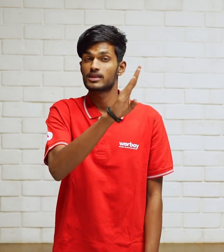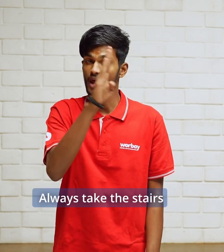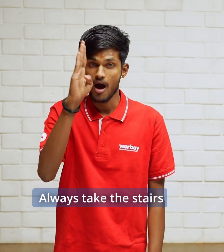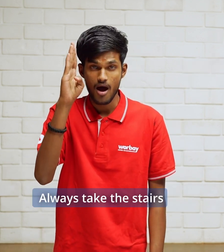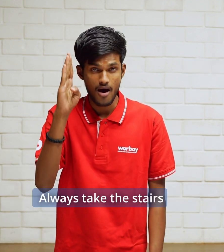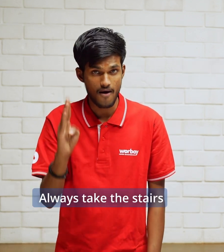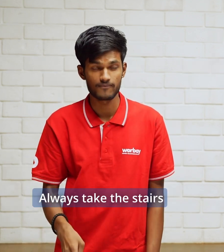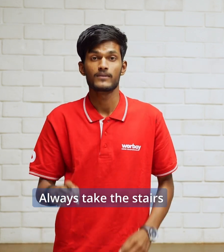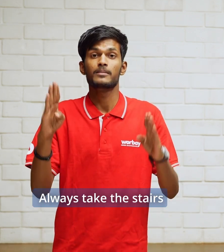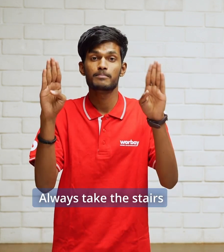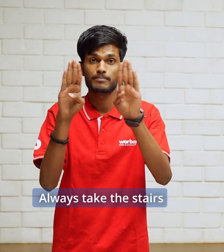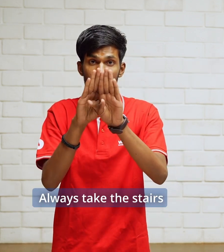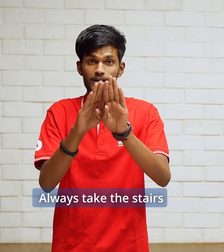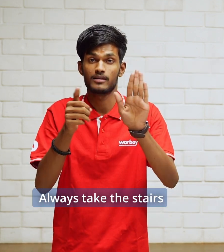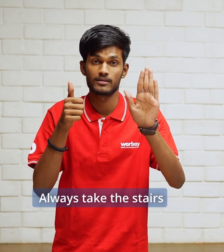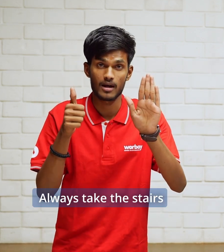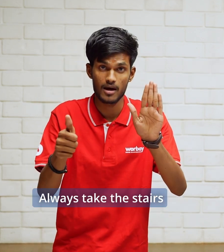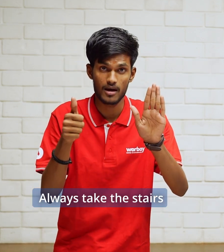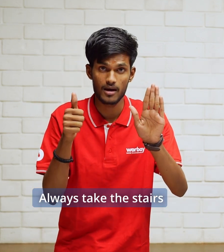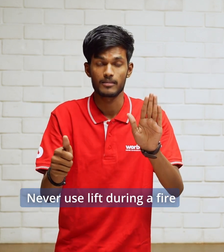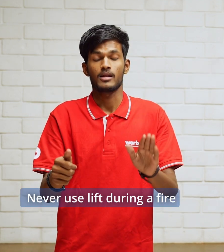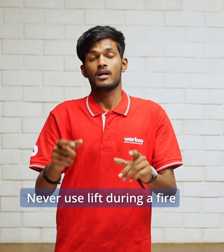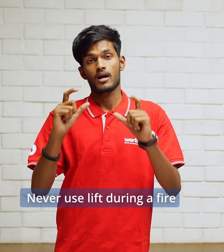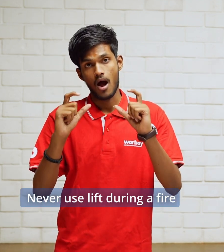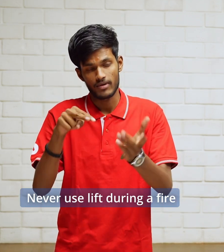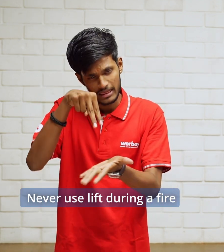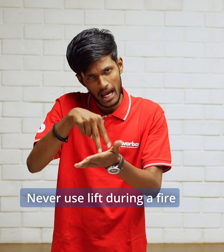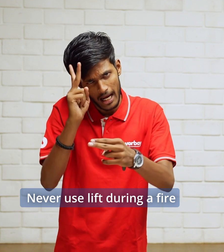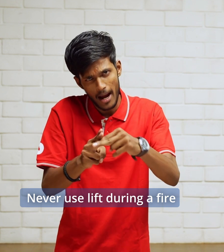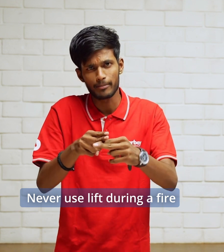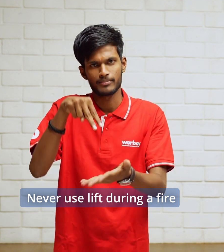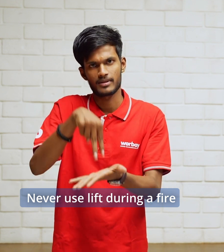Always take the stairs. Never use lift during a fire.